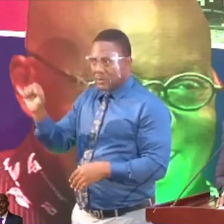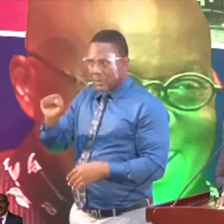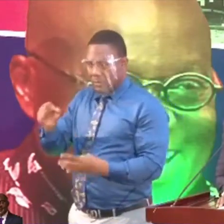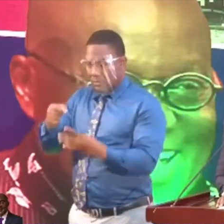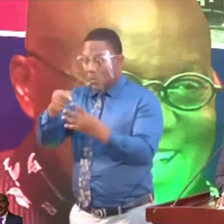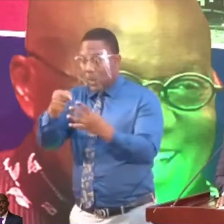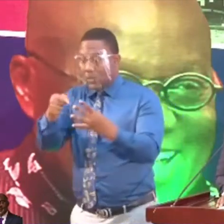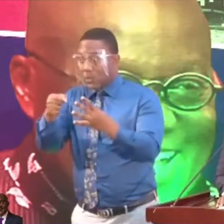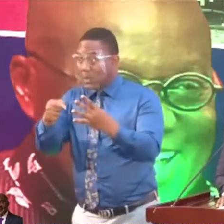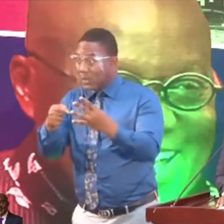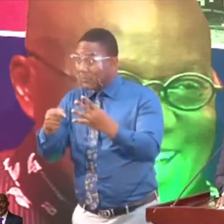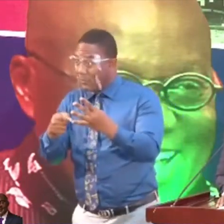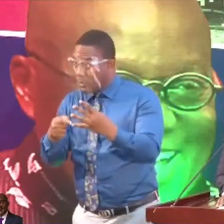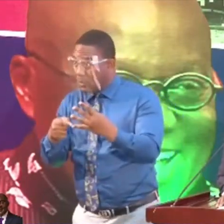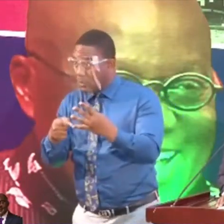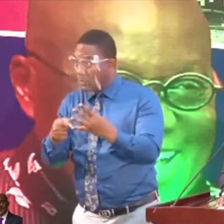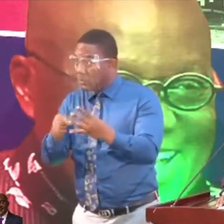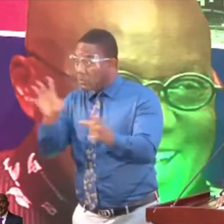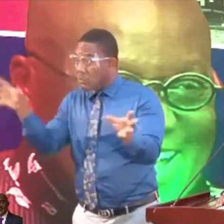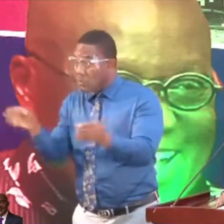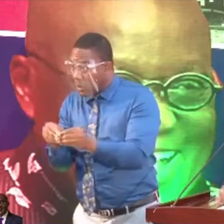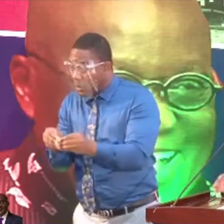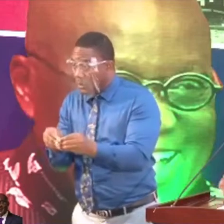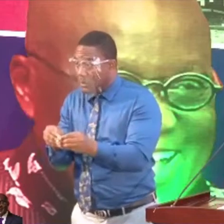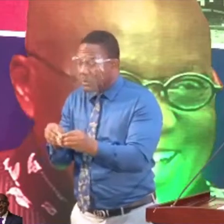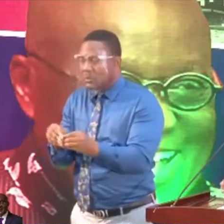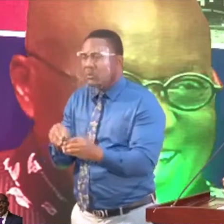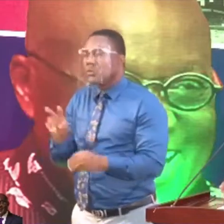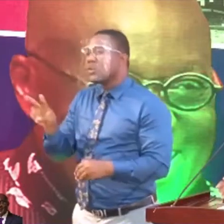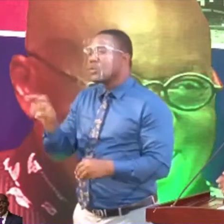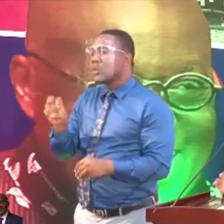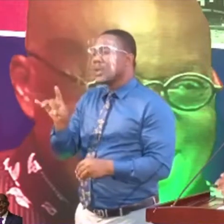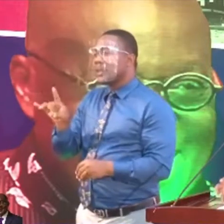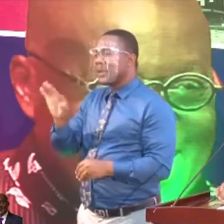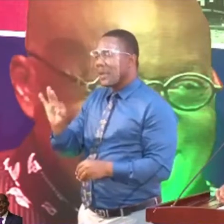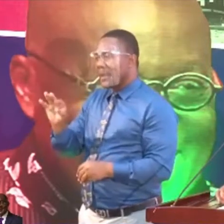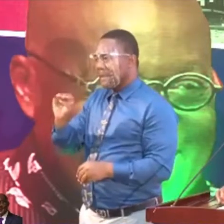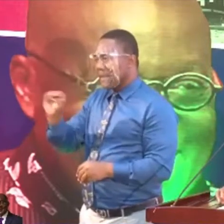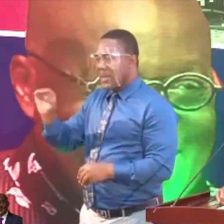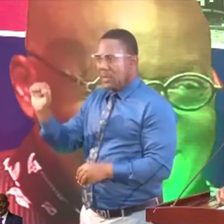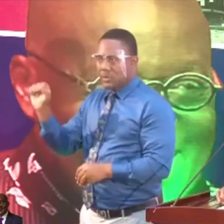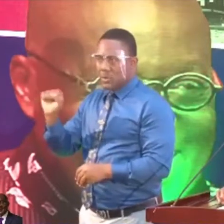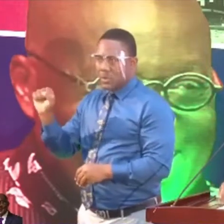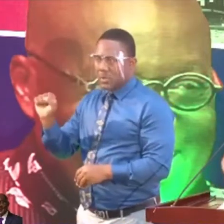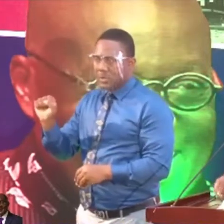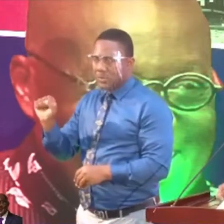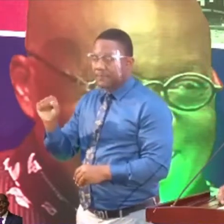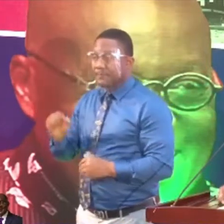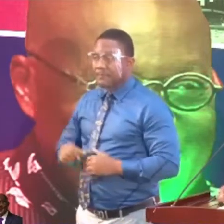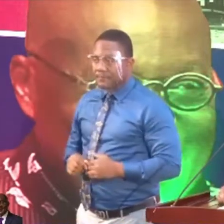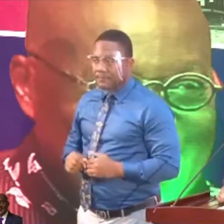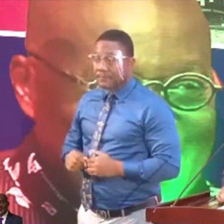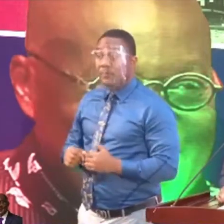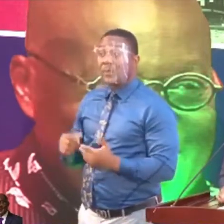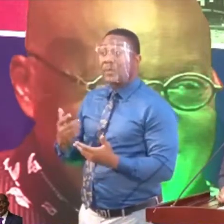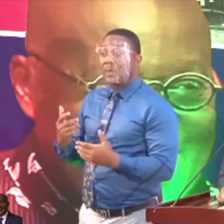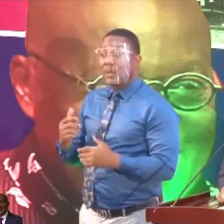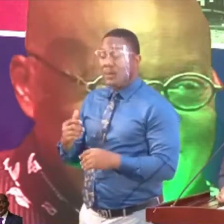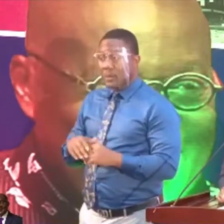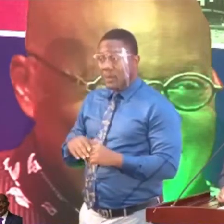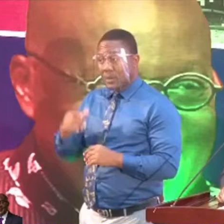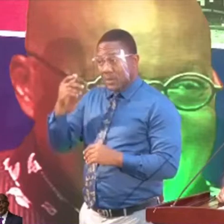interchanges. Together, $289 million. While the cost of the Kwame